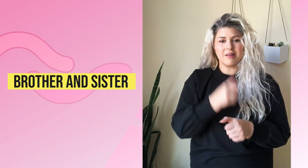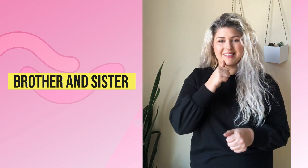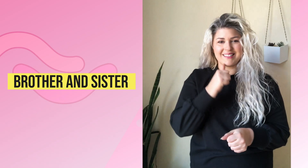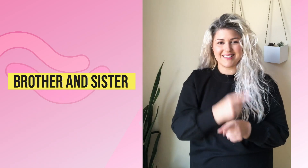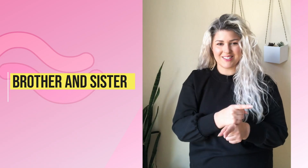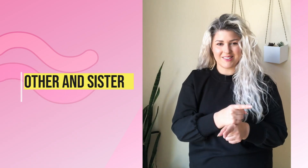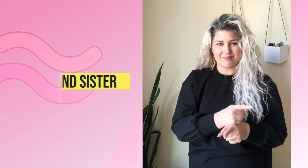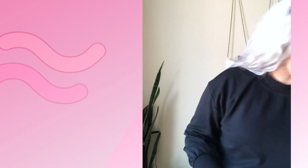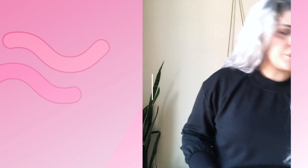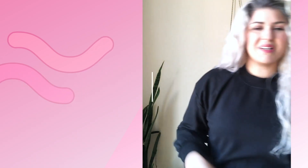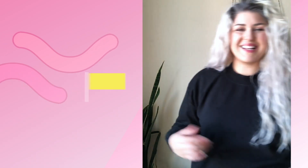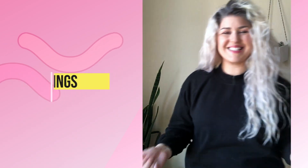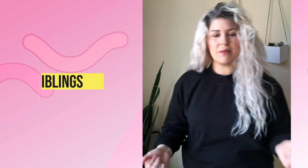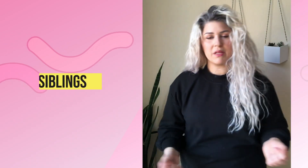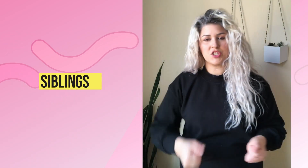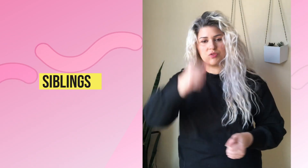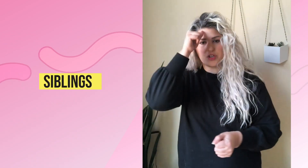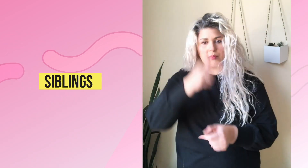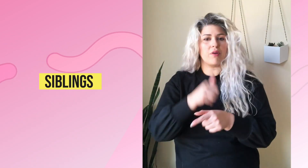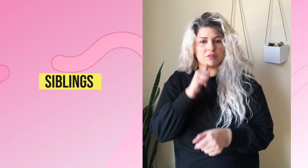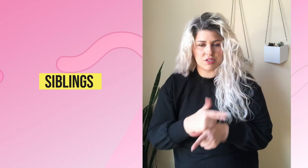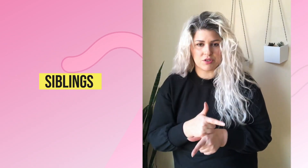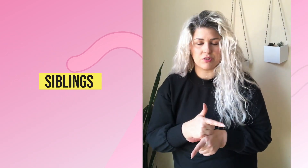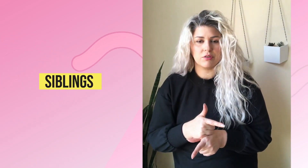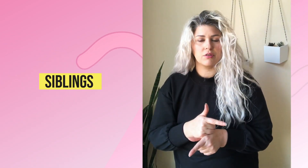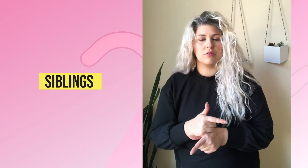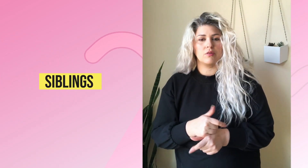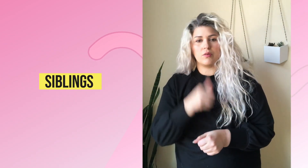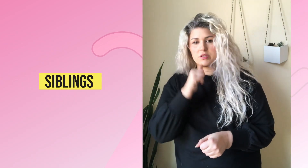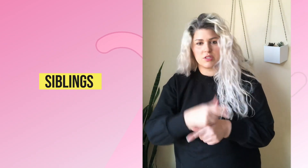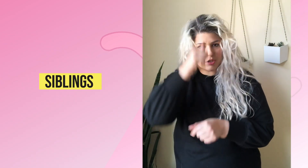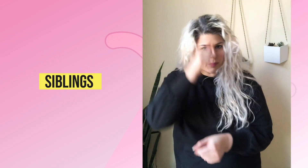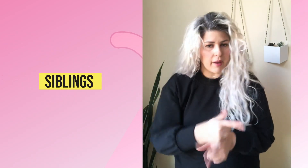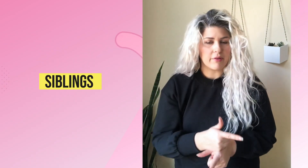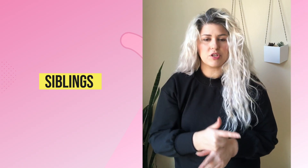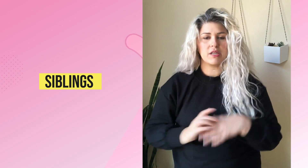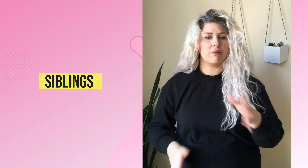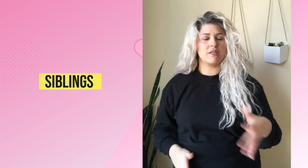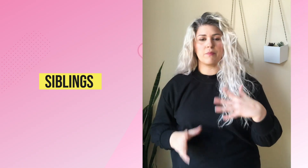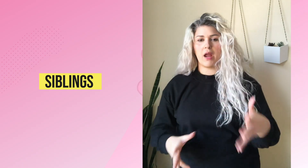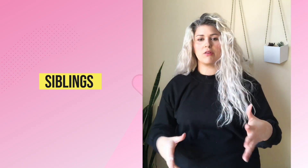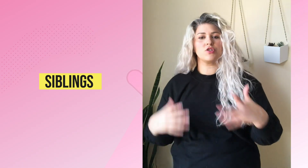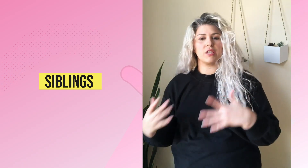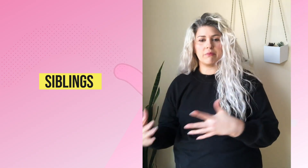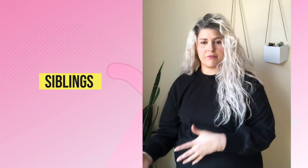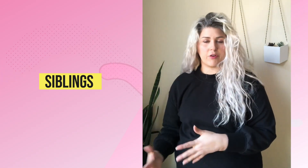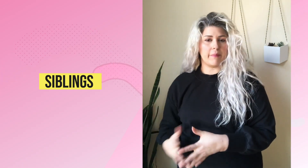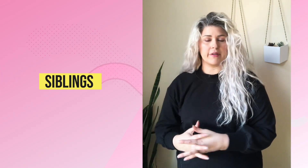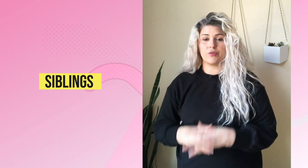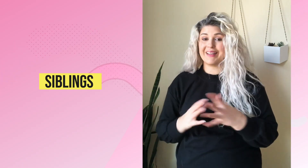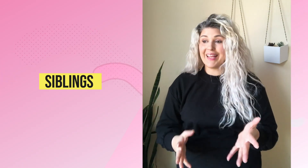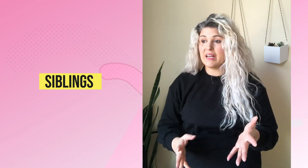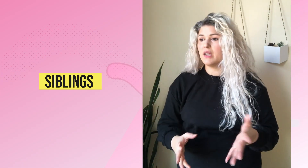Brother, sister. So if you want to say siblings, you just go brother, sister, or sister, brother, just like we did for parents, just like we did